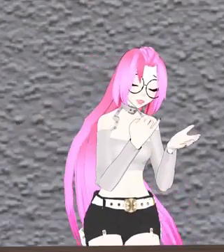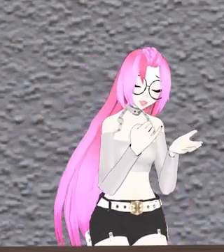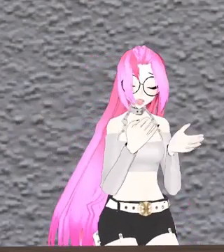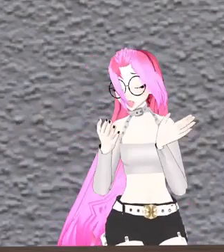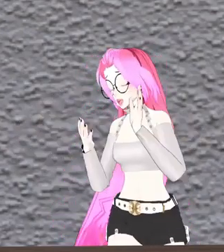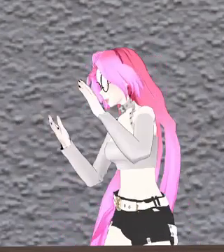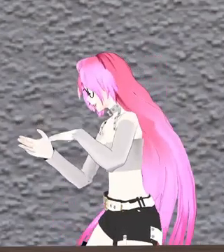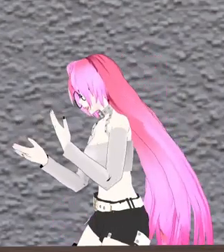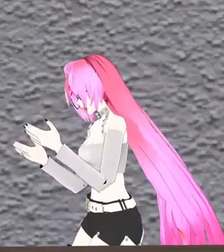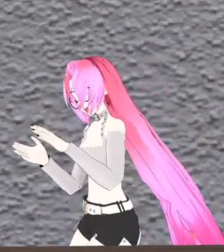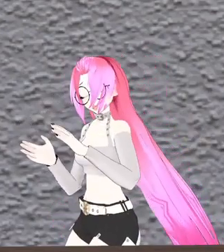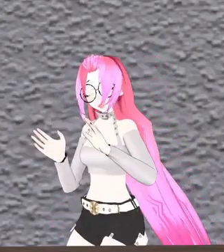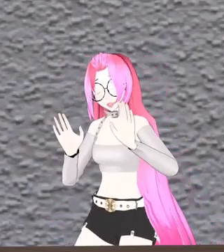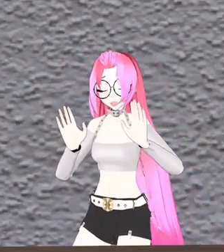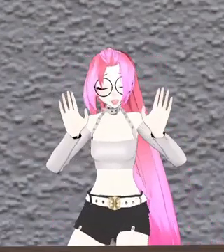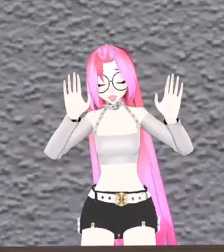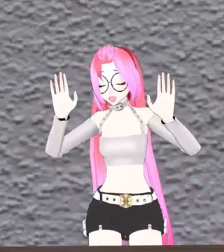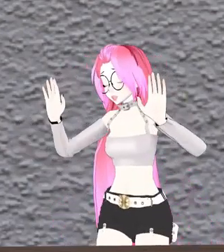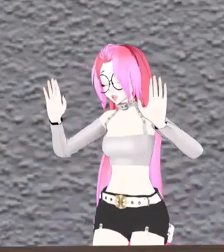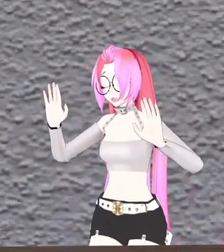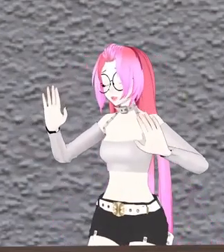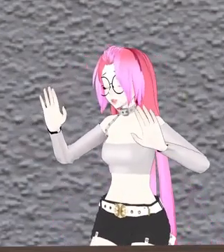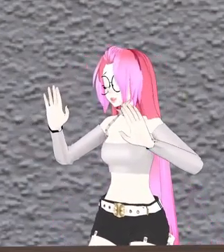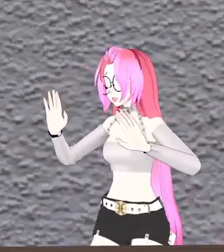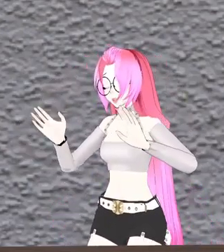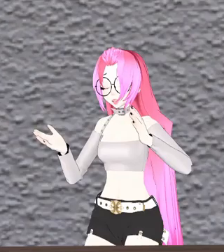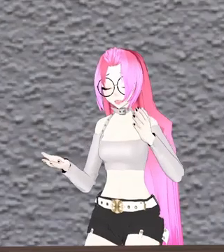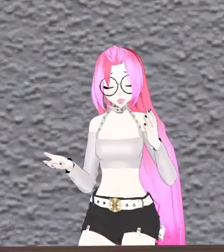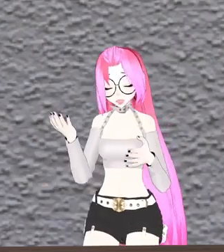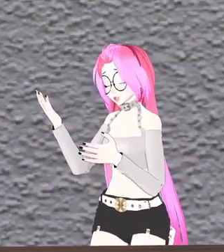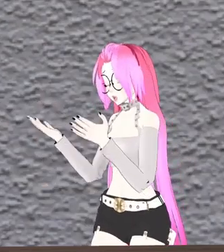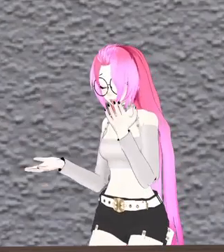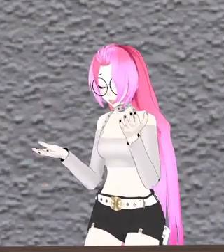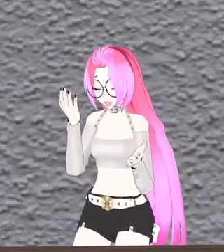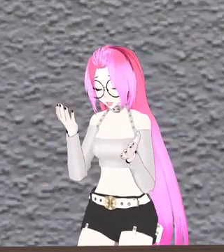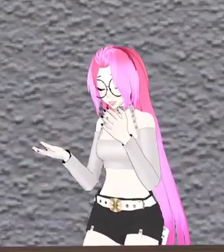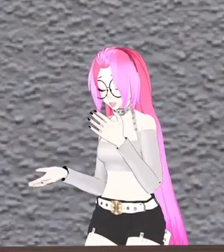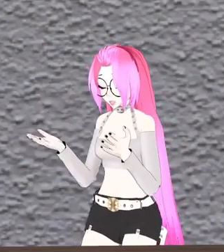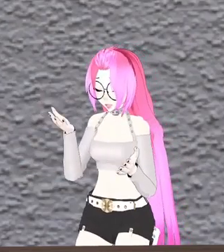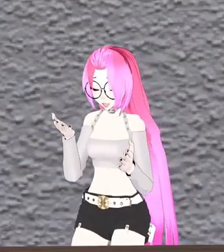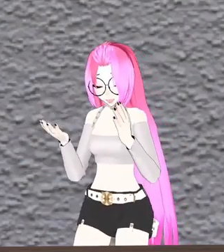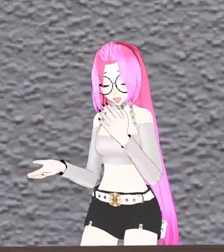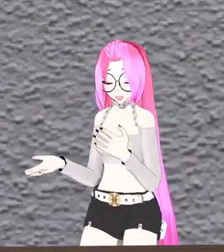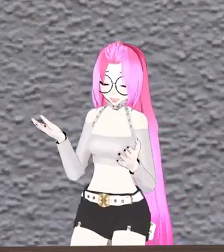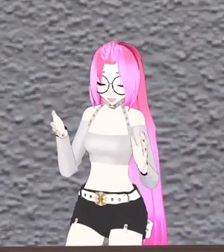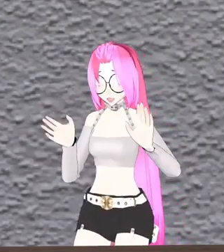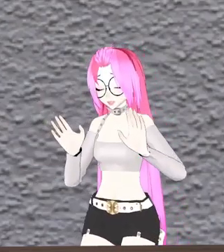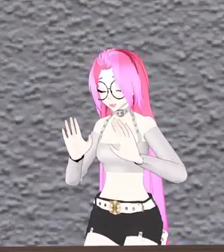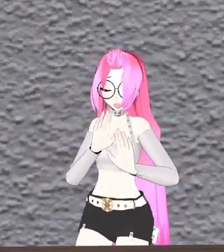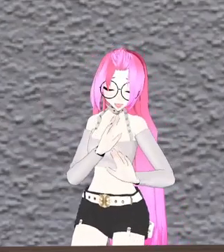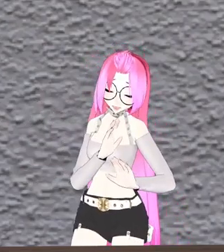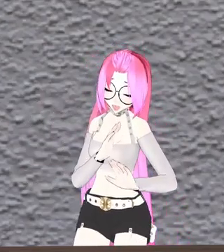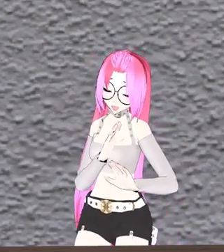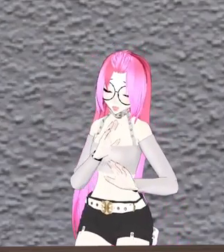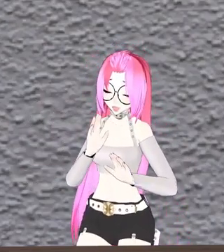I draw and I do art, you're going to be like, hold up. you're like, you're juggling your signs, right? So it's fine as